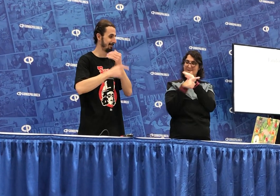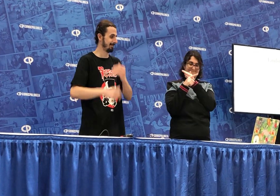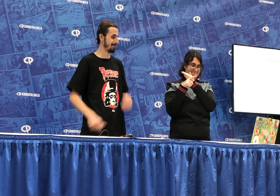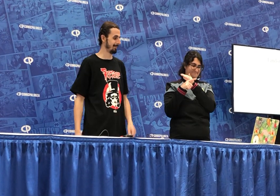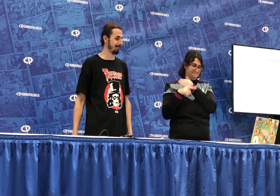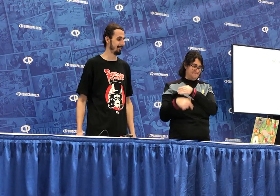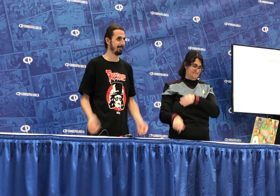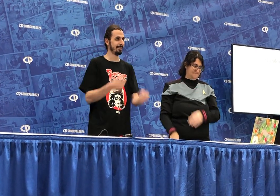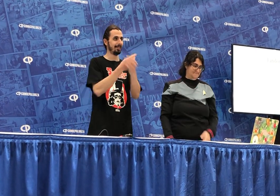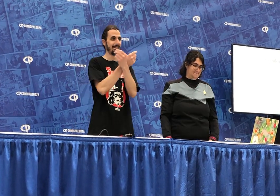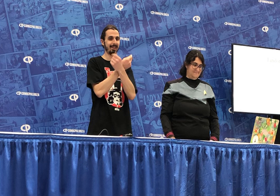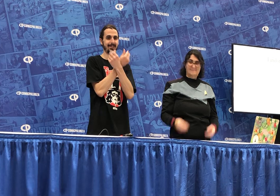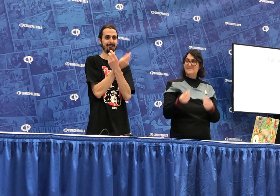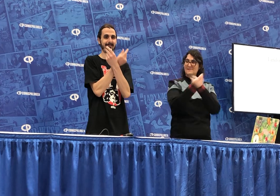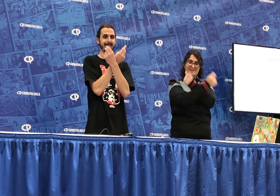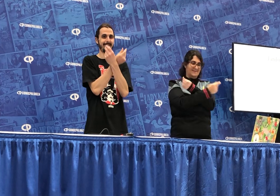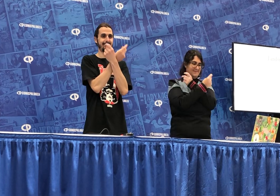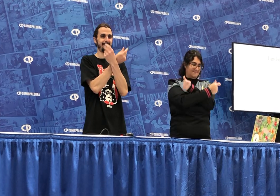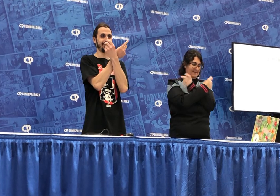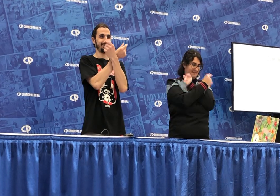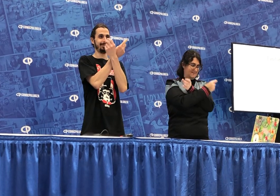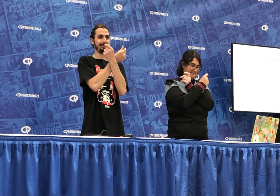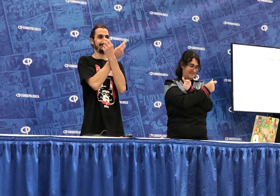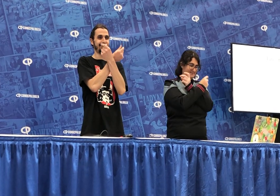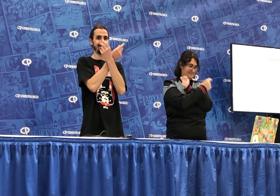here. The Addams Family, the snaps.